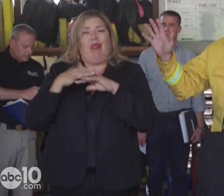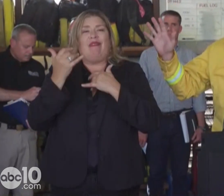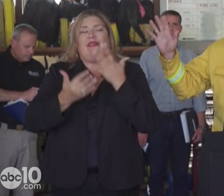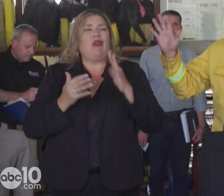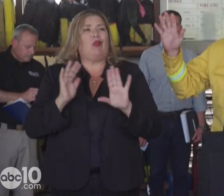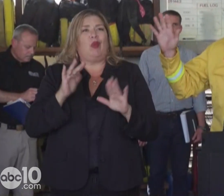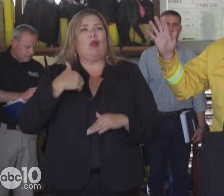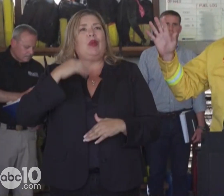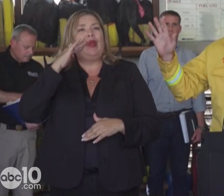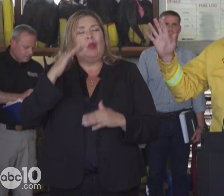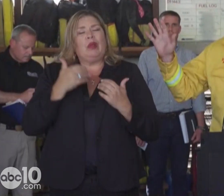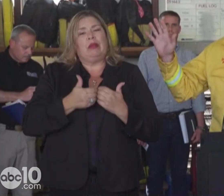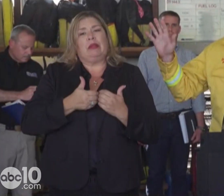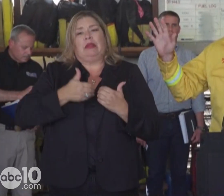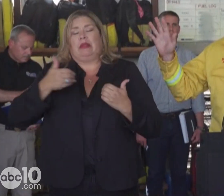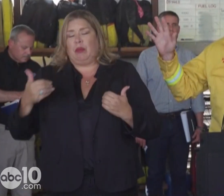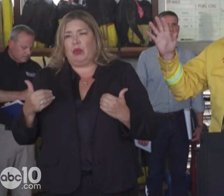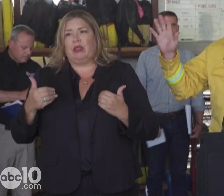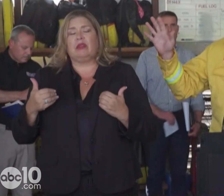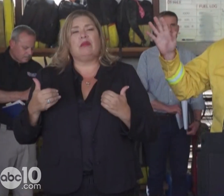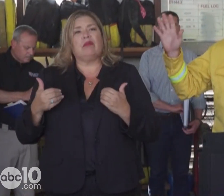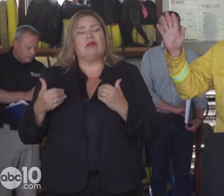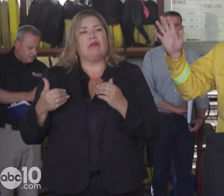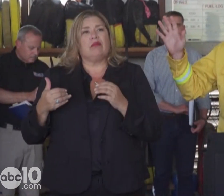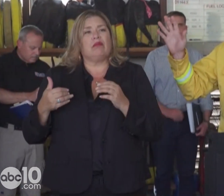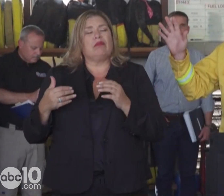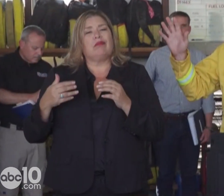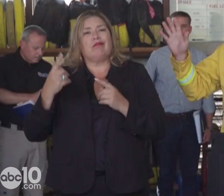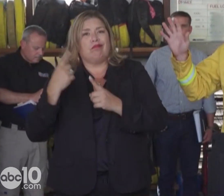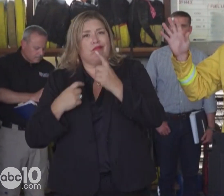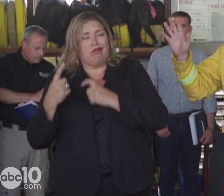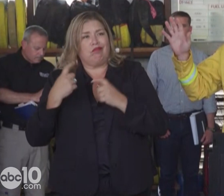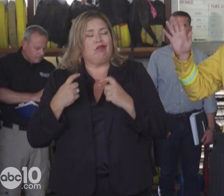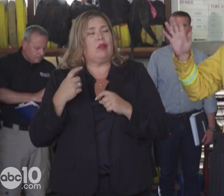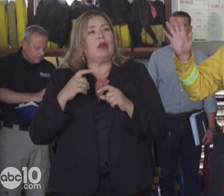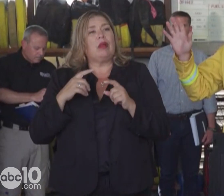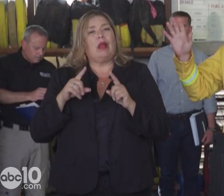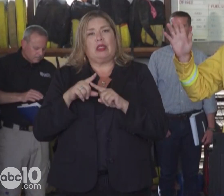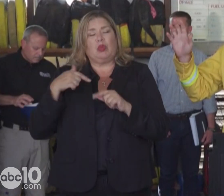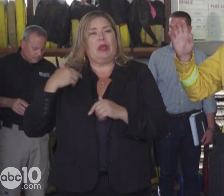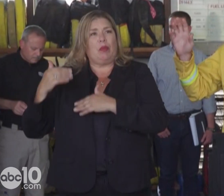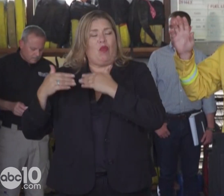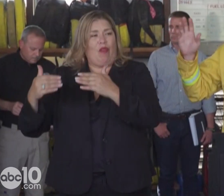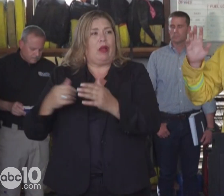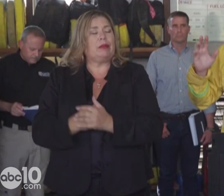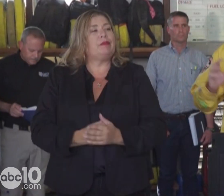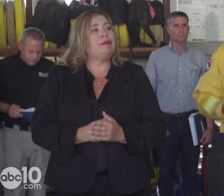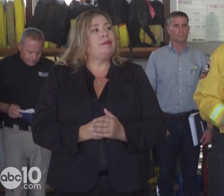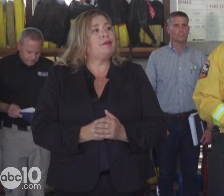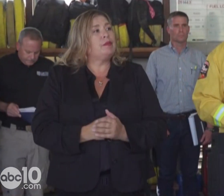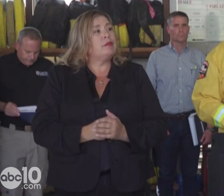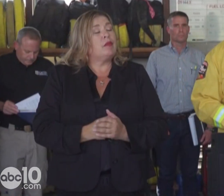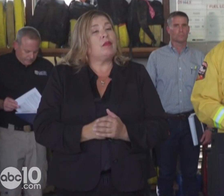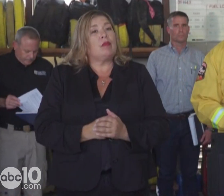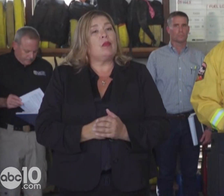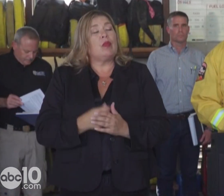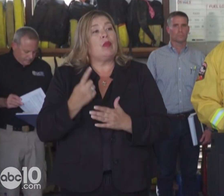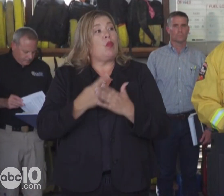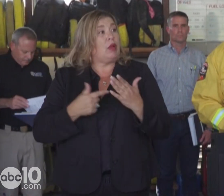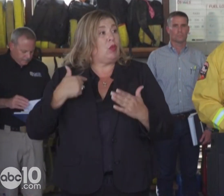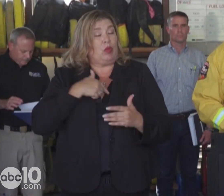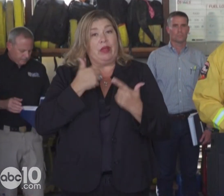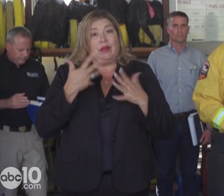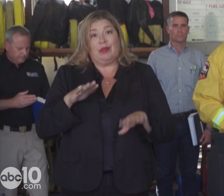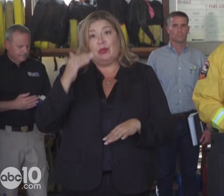that on separate pieces and parts and questions as we move on. What we do